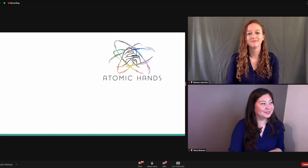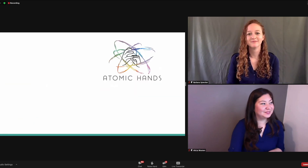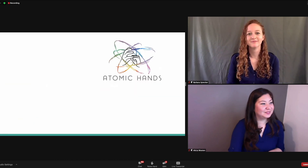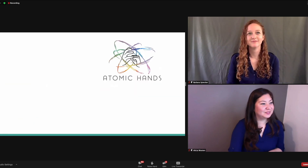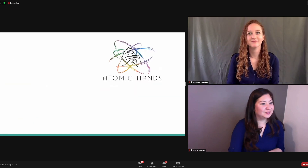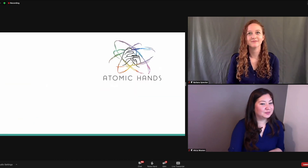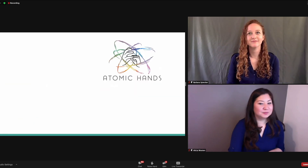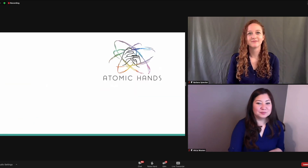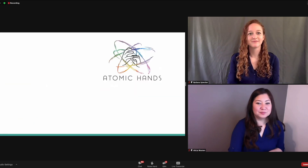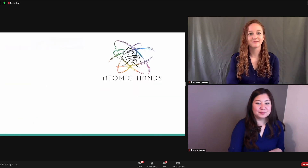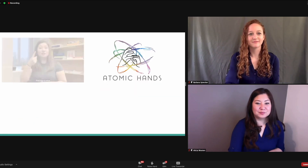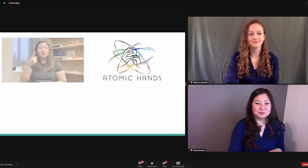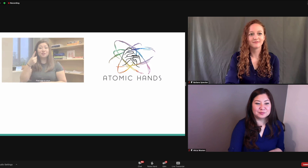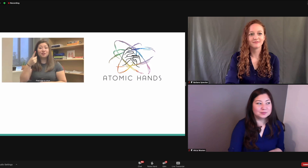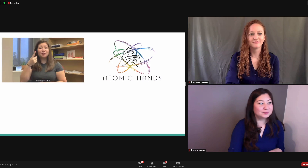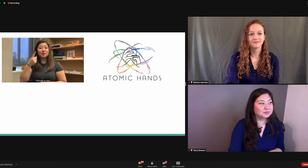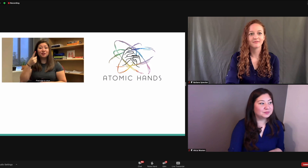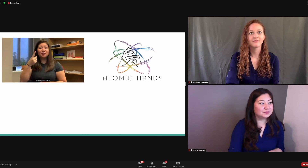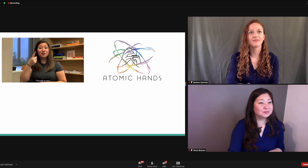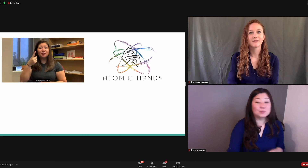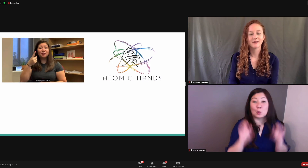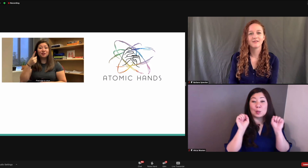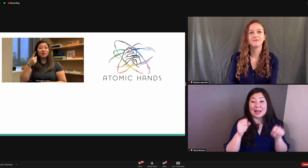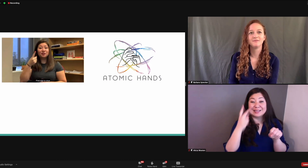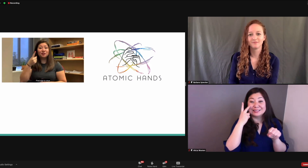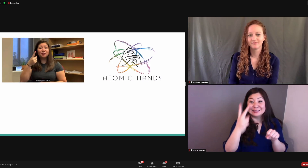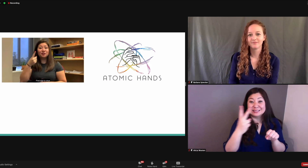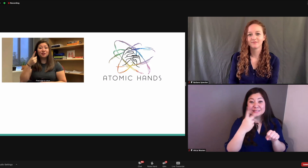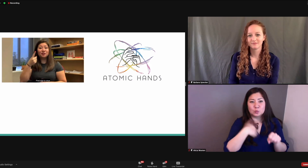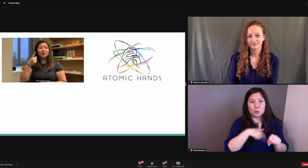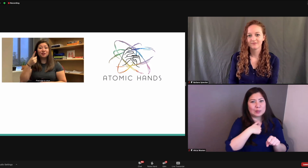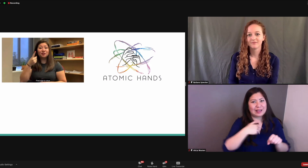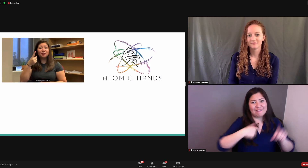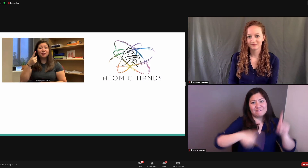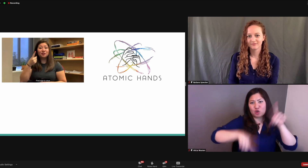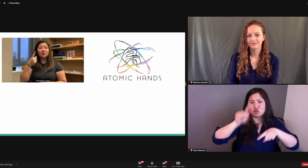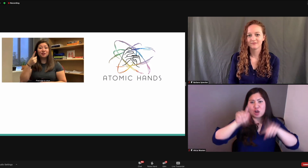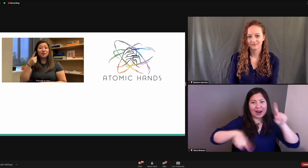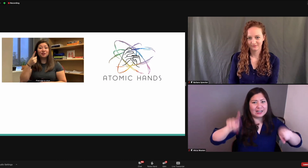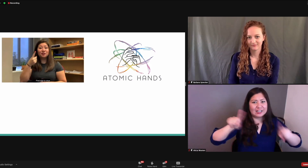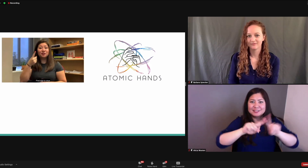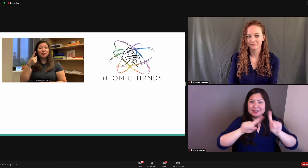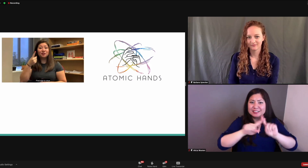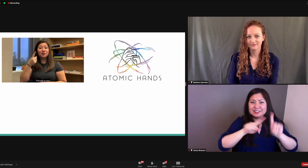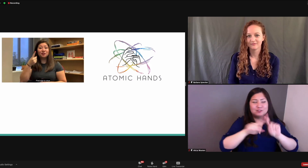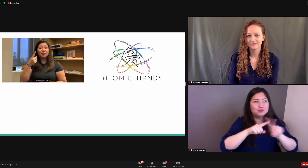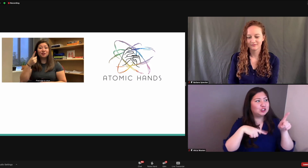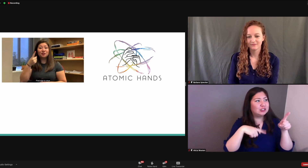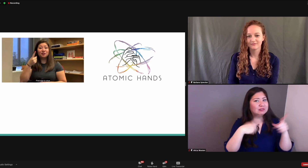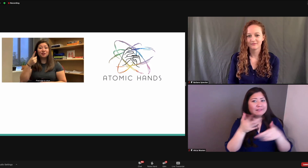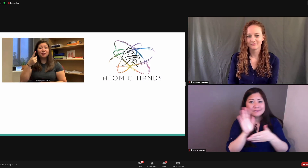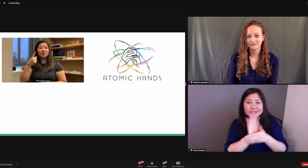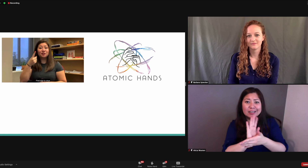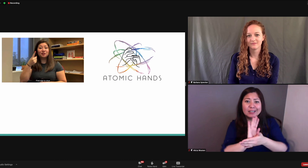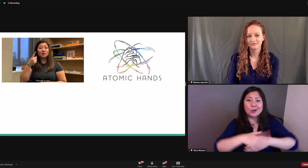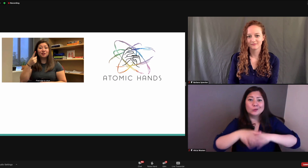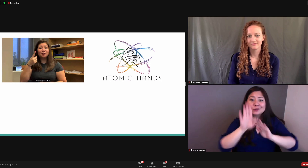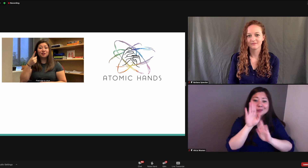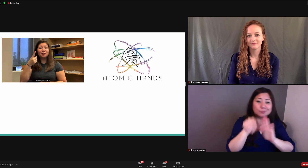showing signs, on how to use things within the correct context, STEM V, STEM and